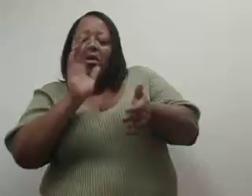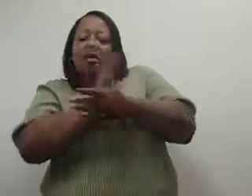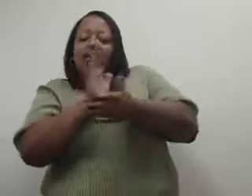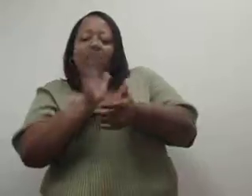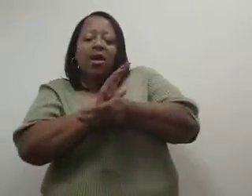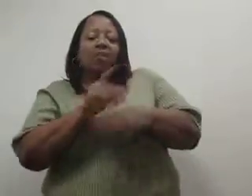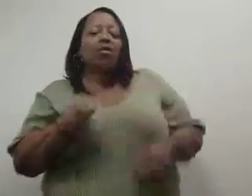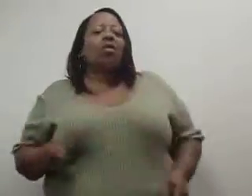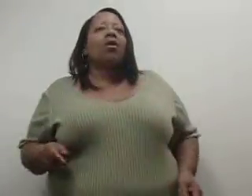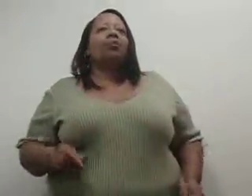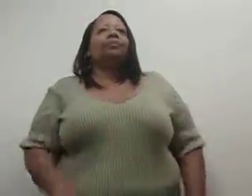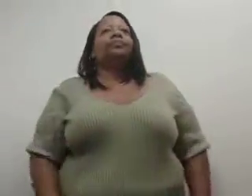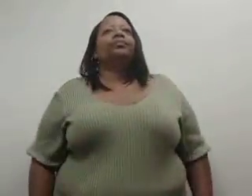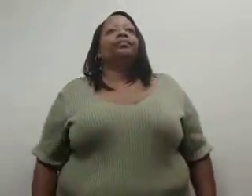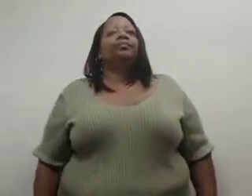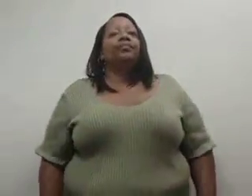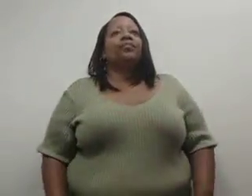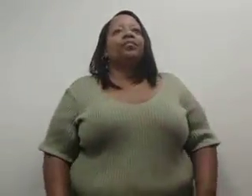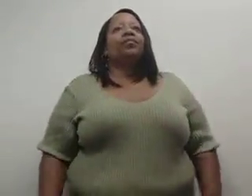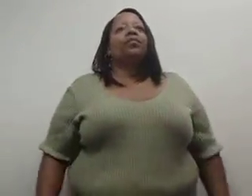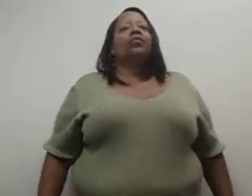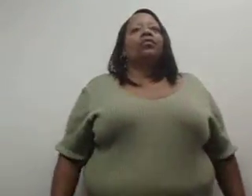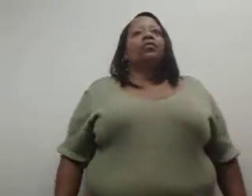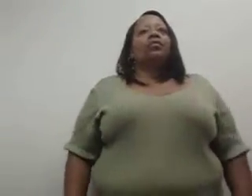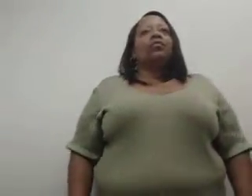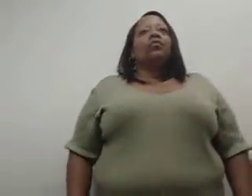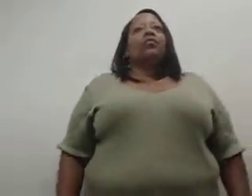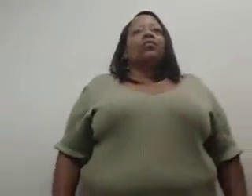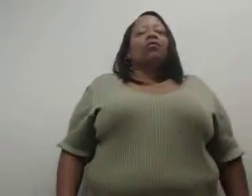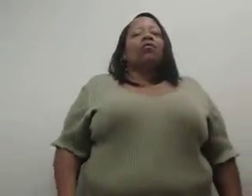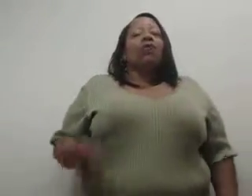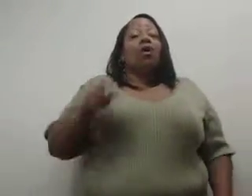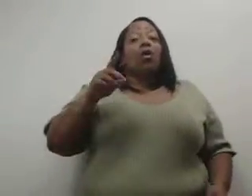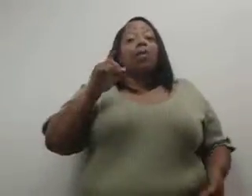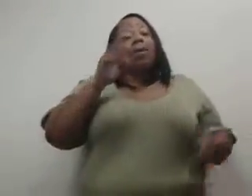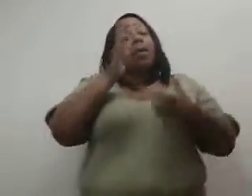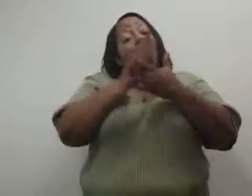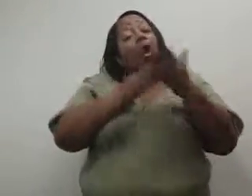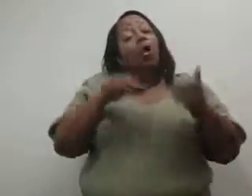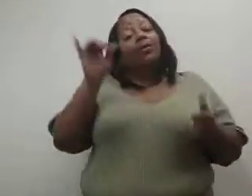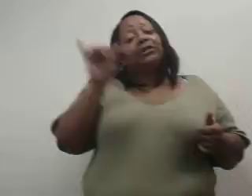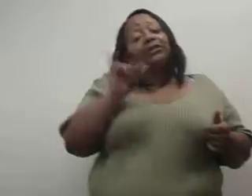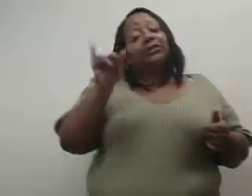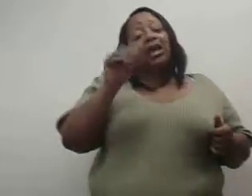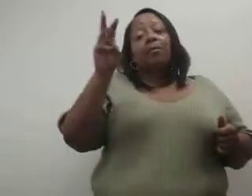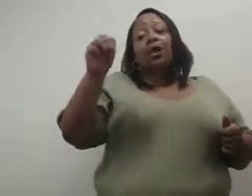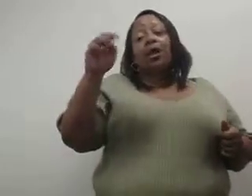will. Certainly not like a master's thesis, but it's a start. So students are